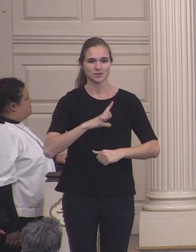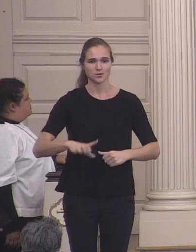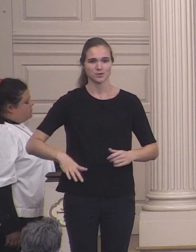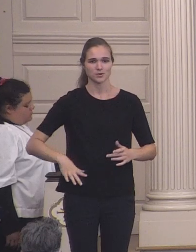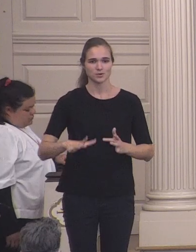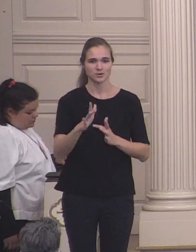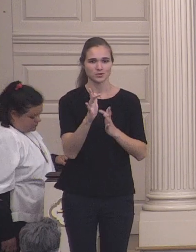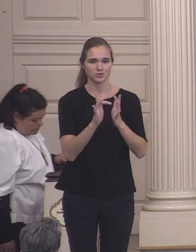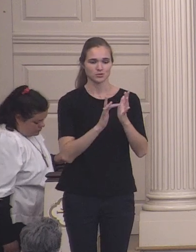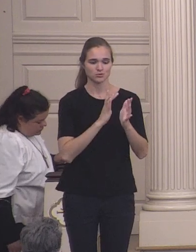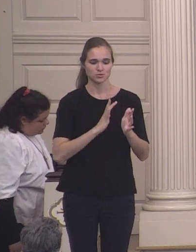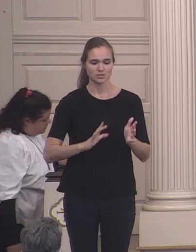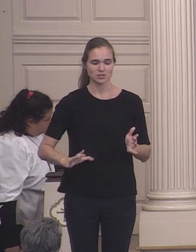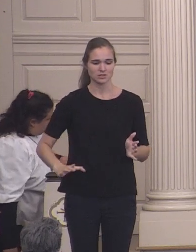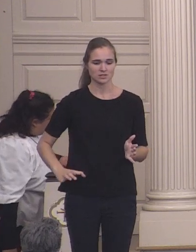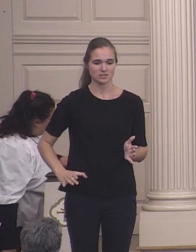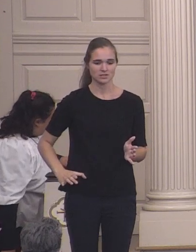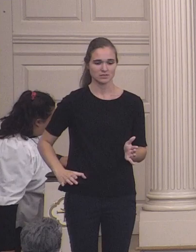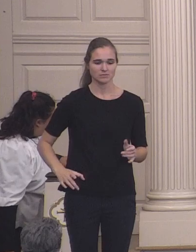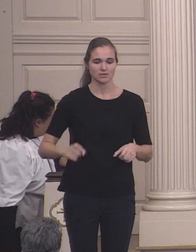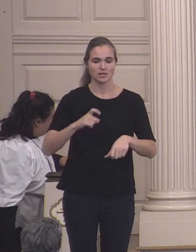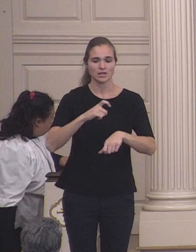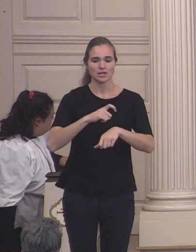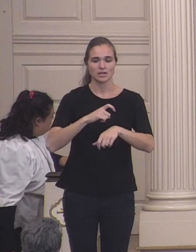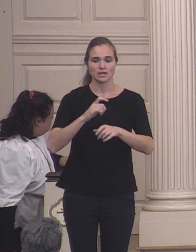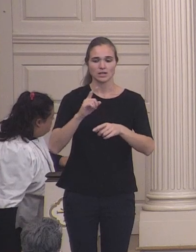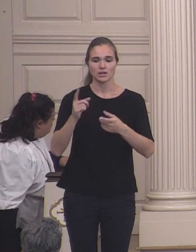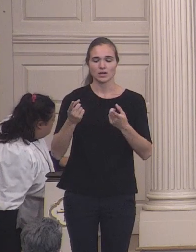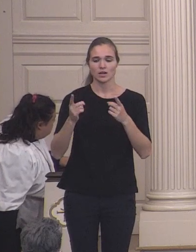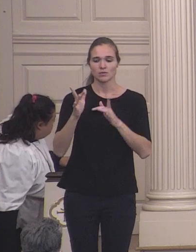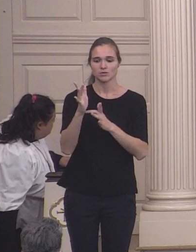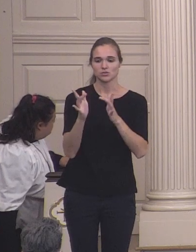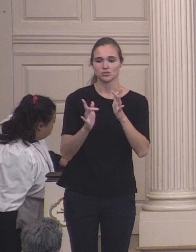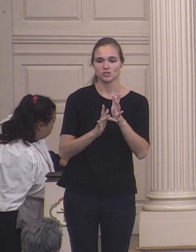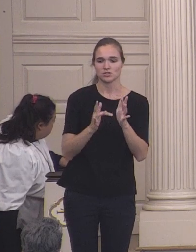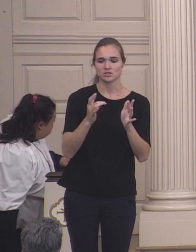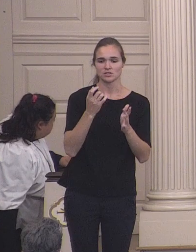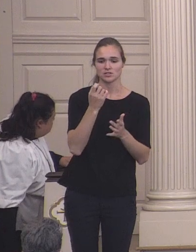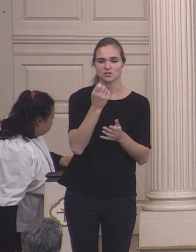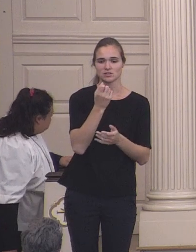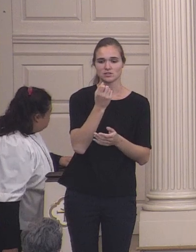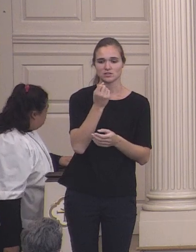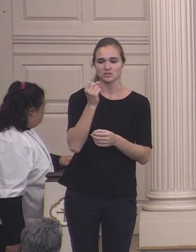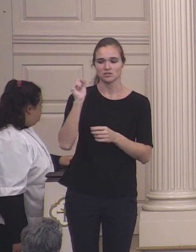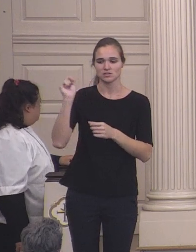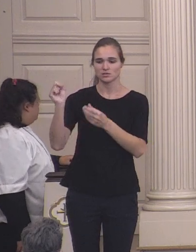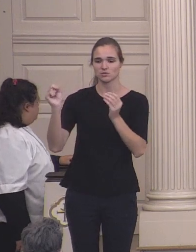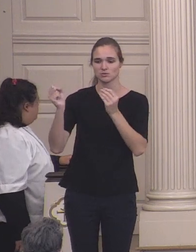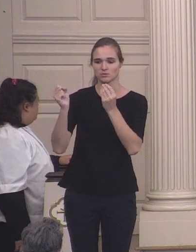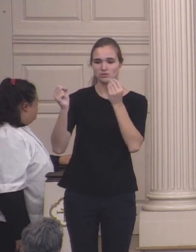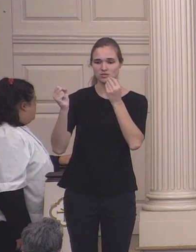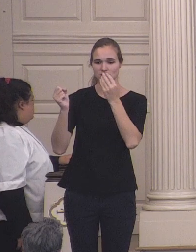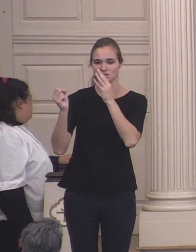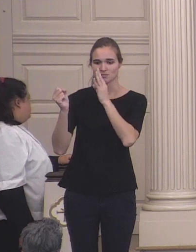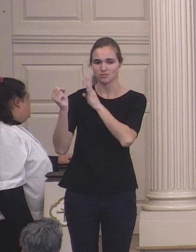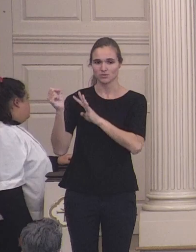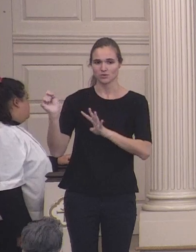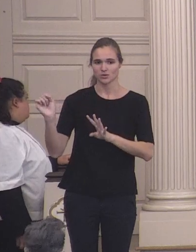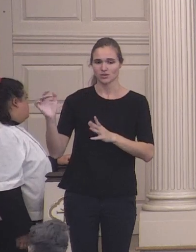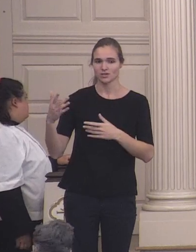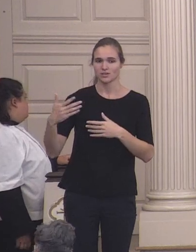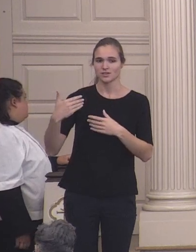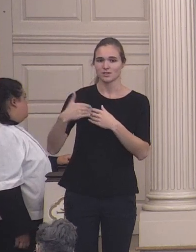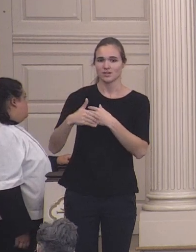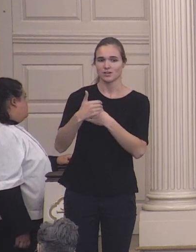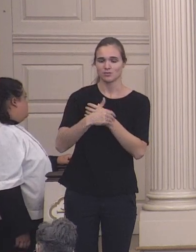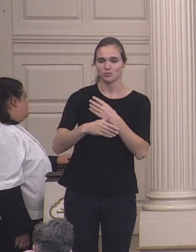Christ. At the time he was betrayed and entered willingly into his passion, he took bread and, giving